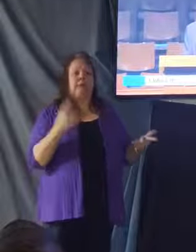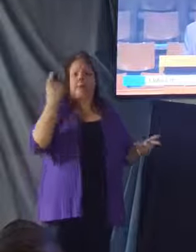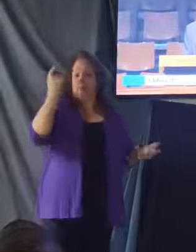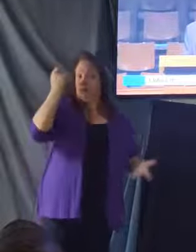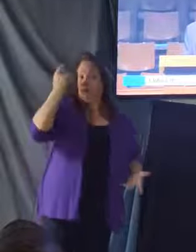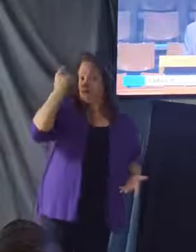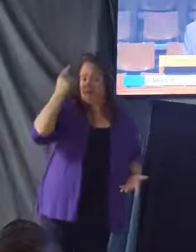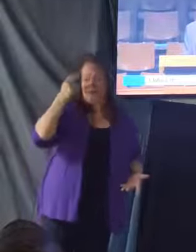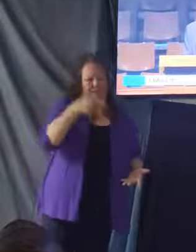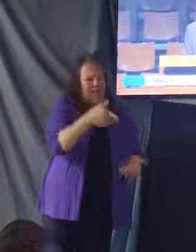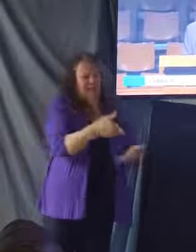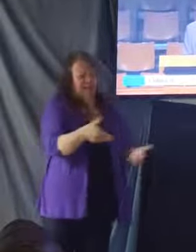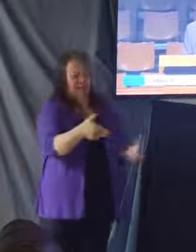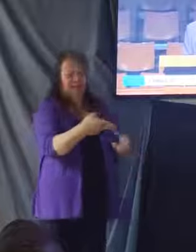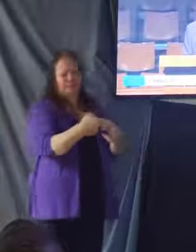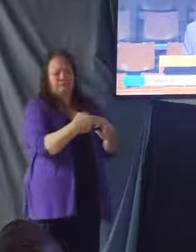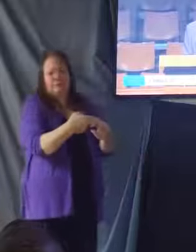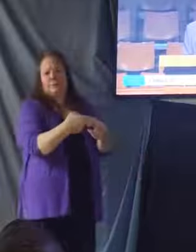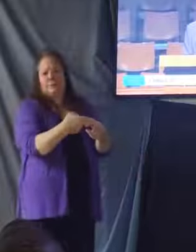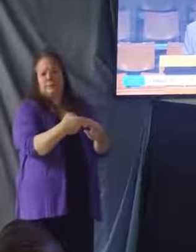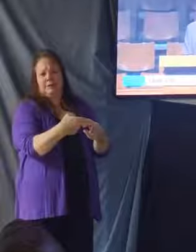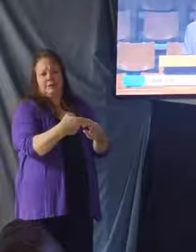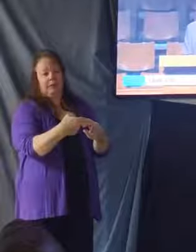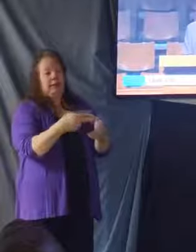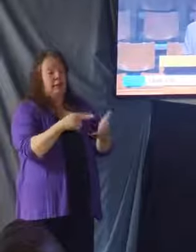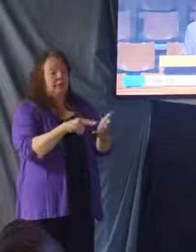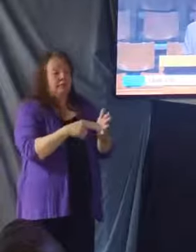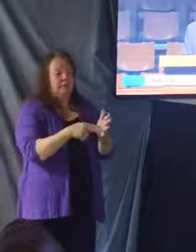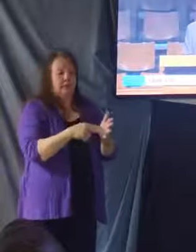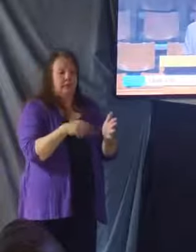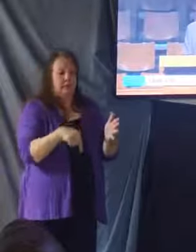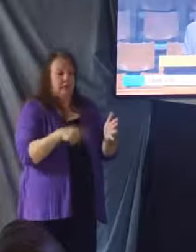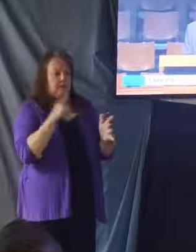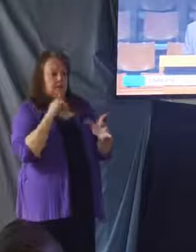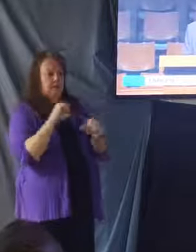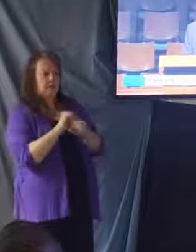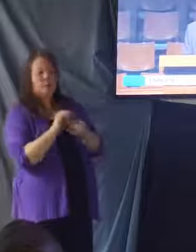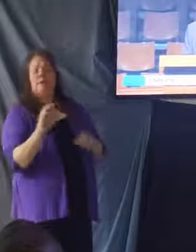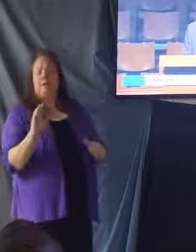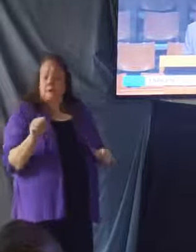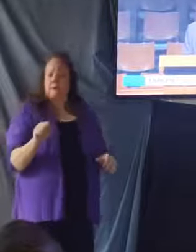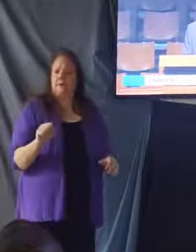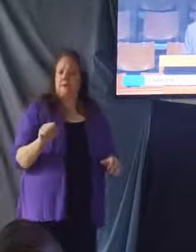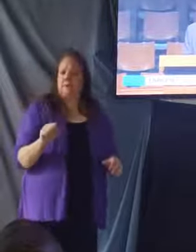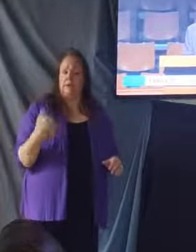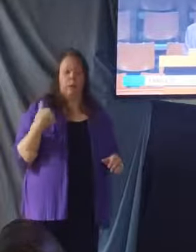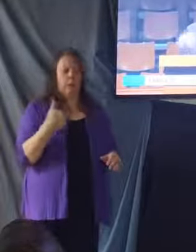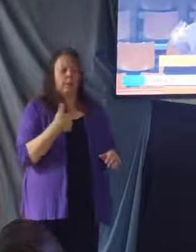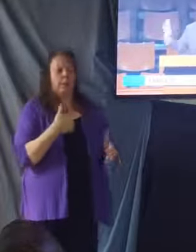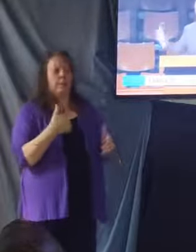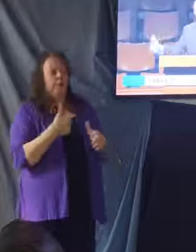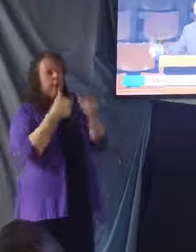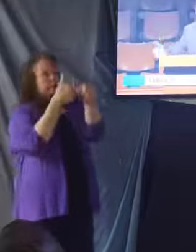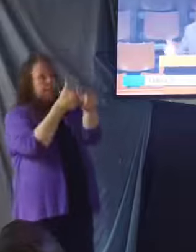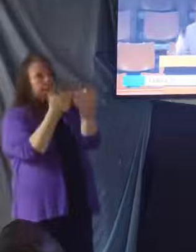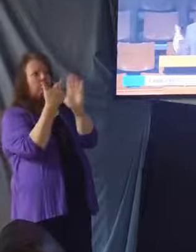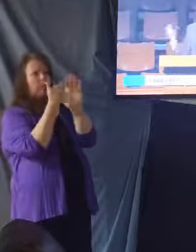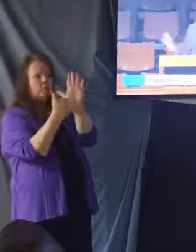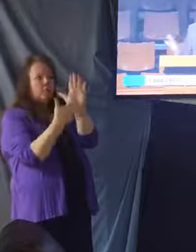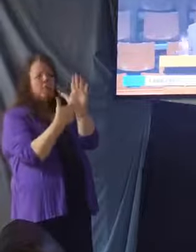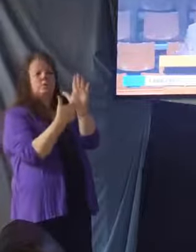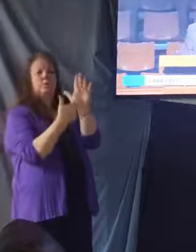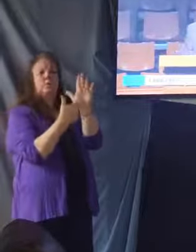realize these are things that are temporal. Doesn't mean we don't take it seriously. Doesn't mean we don't want to follow the